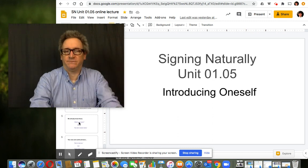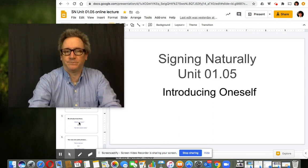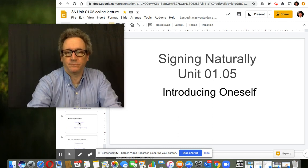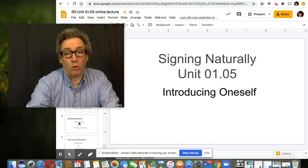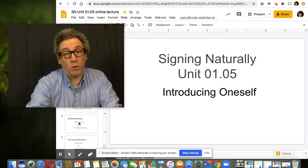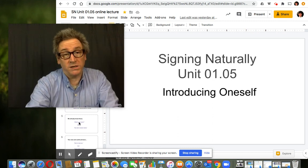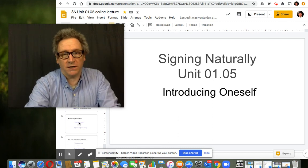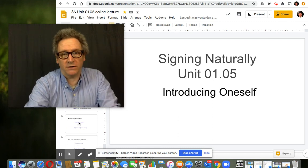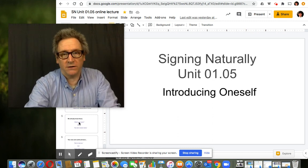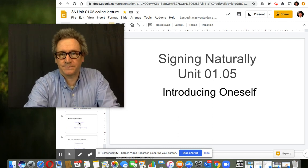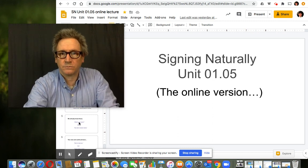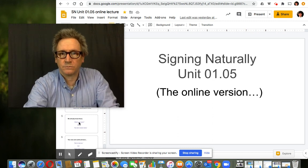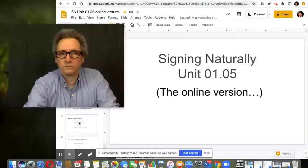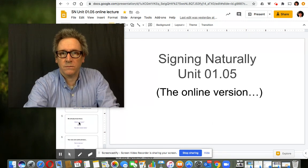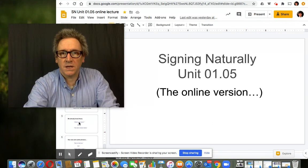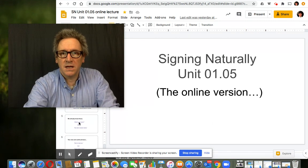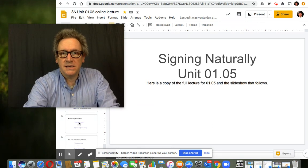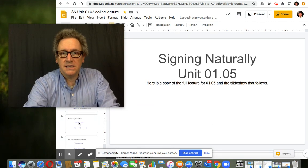yourself.